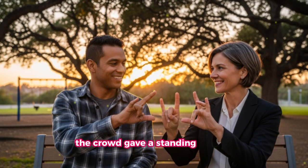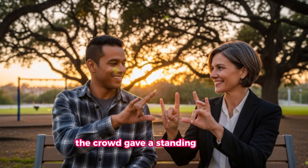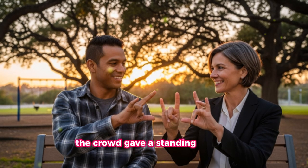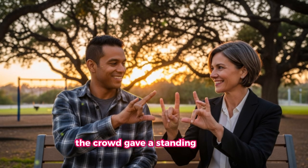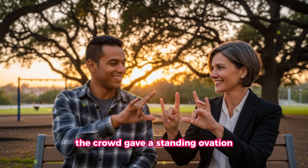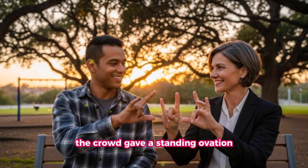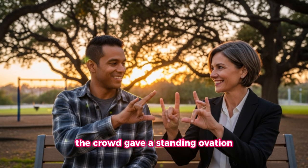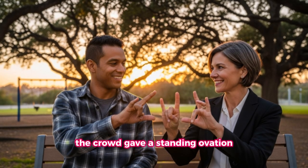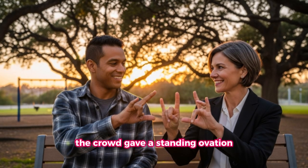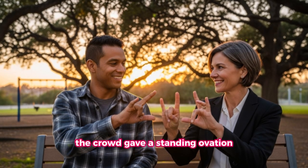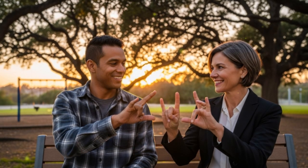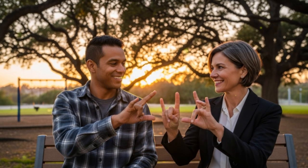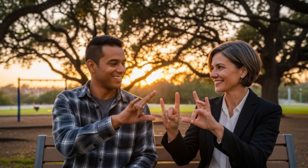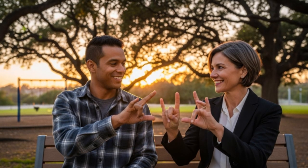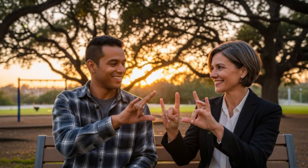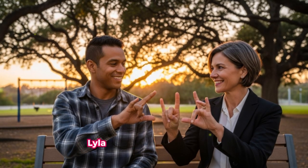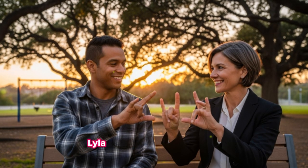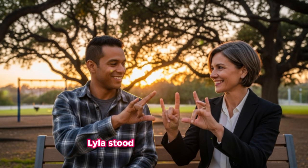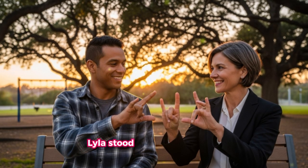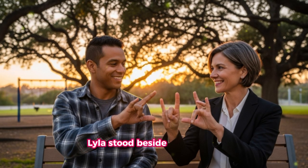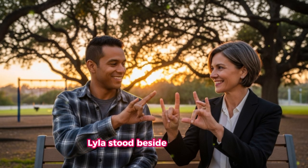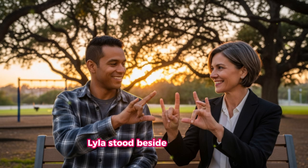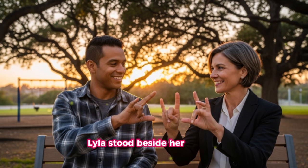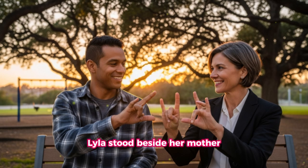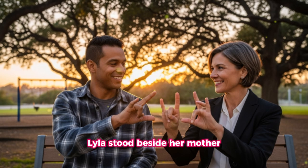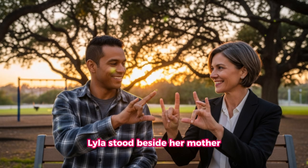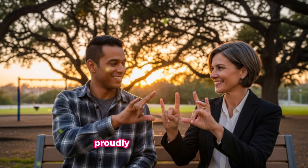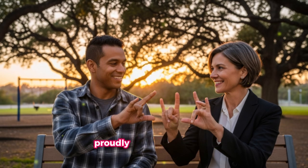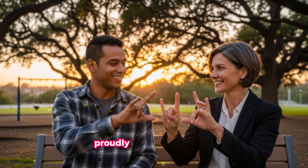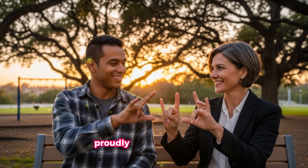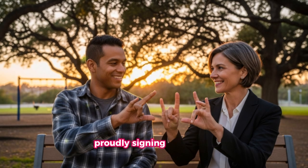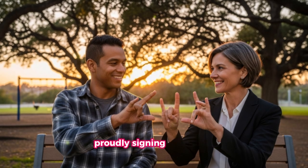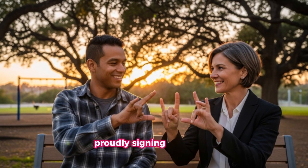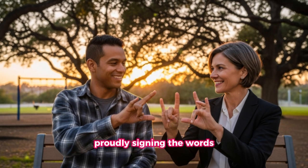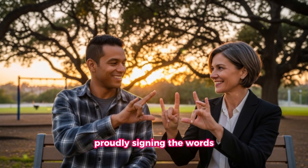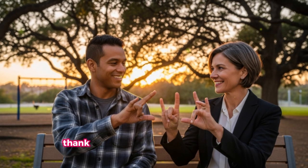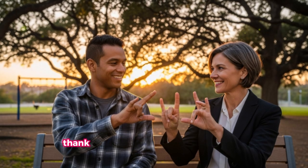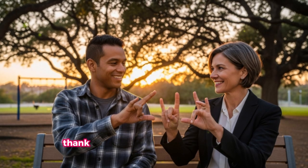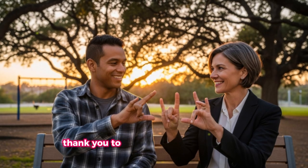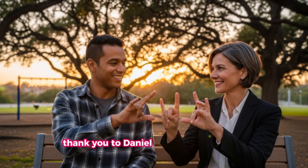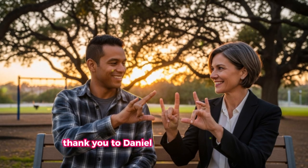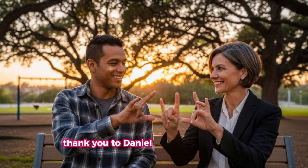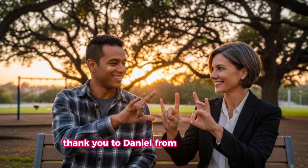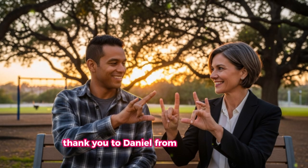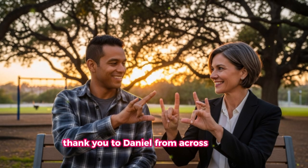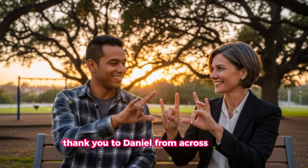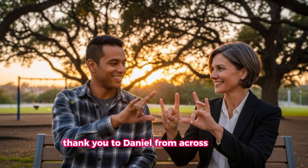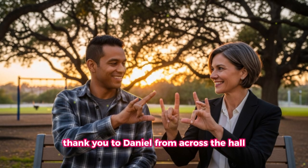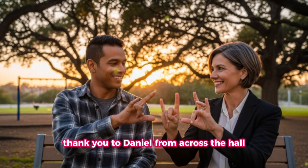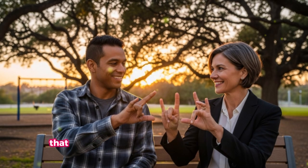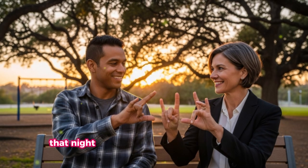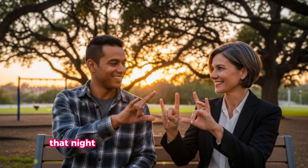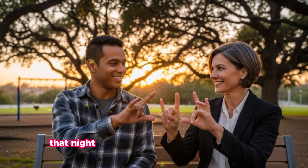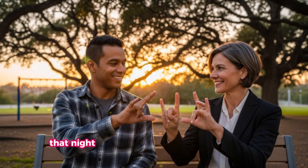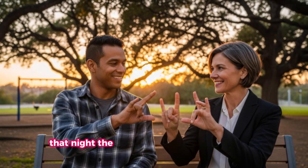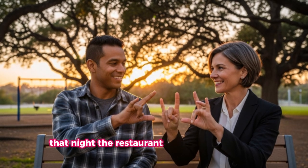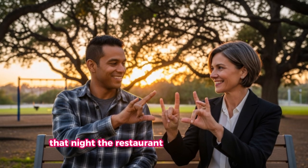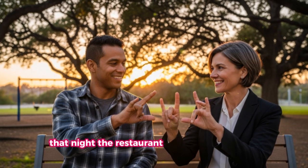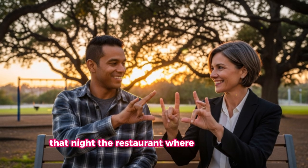standing ovation. Lila stood beside her mother, proudly signing the words "Thank you" to Daniel from across the hall. That night, the restaurant where they